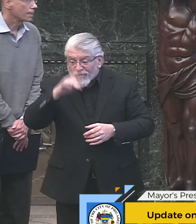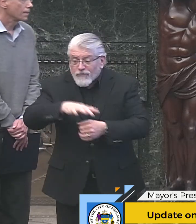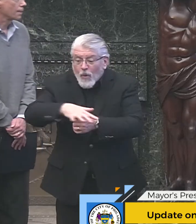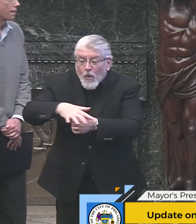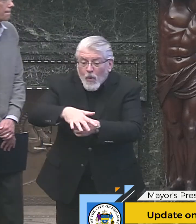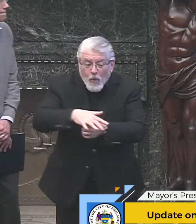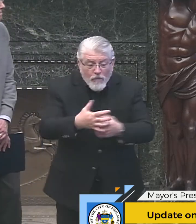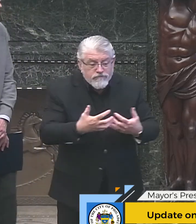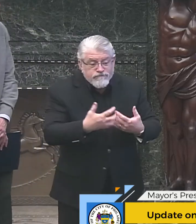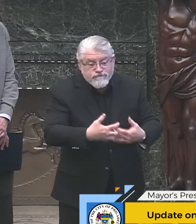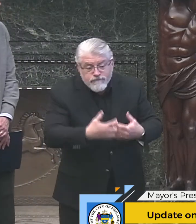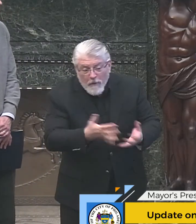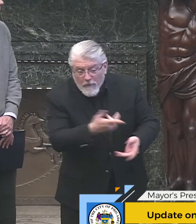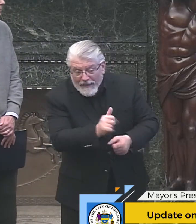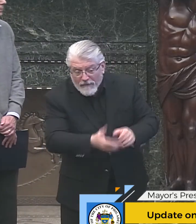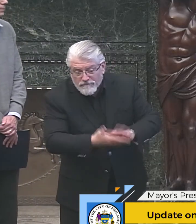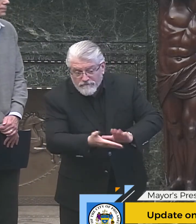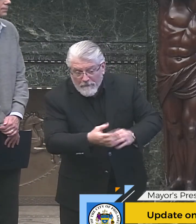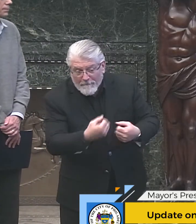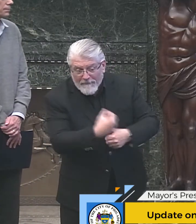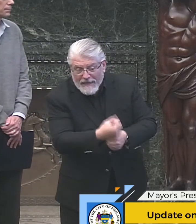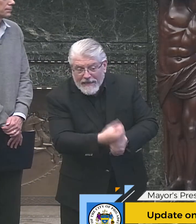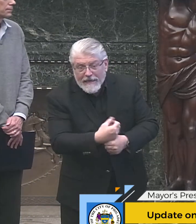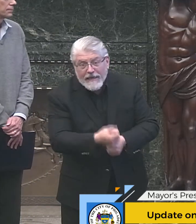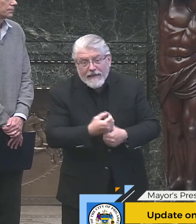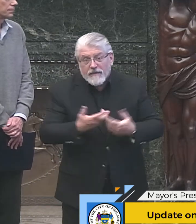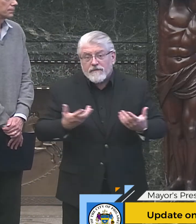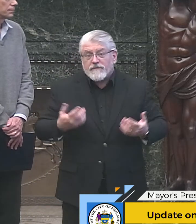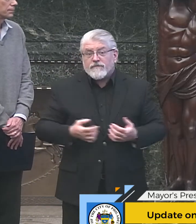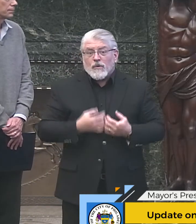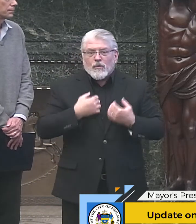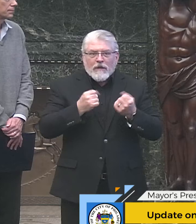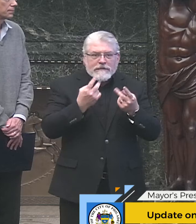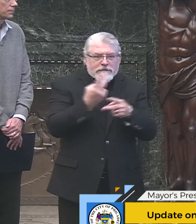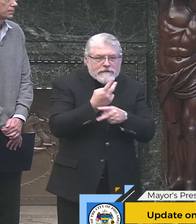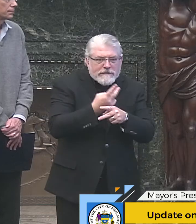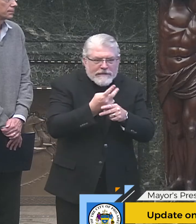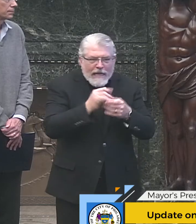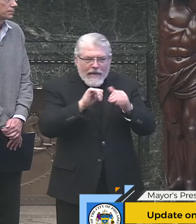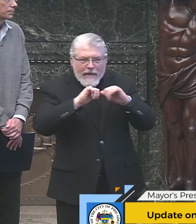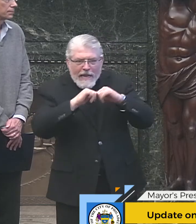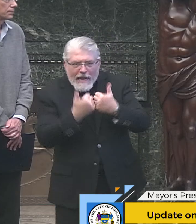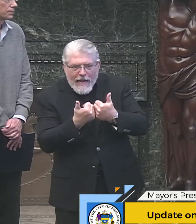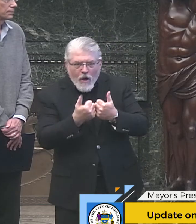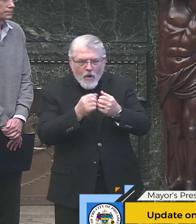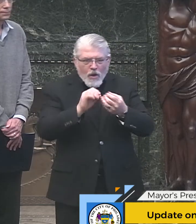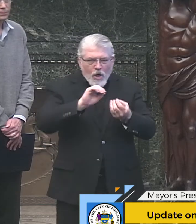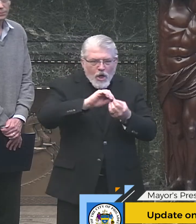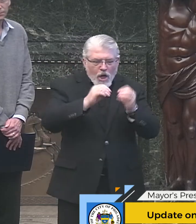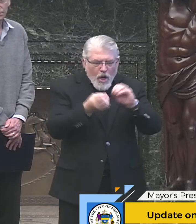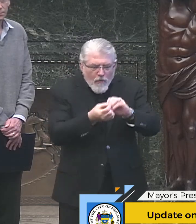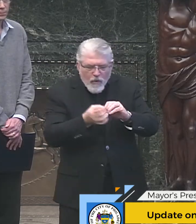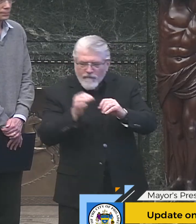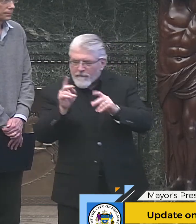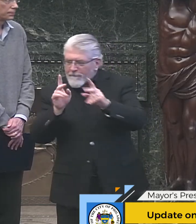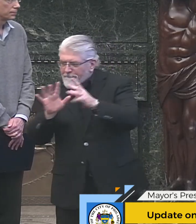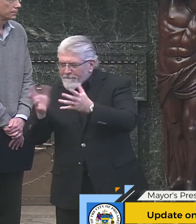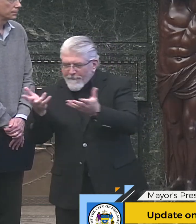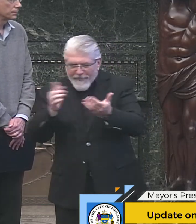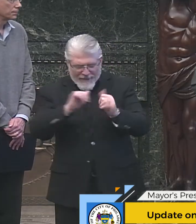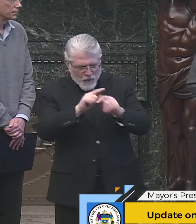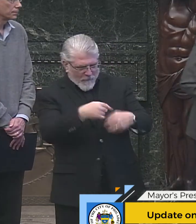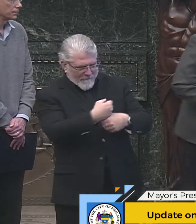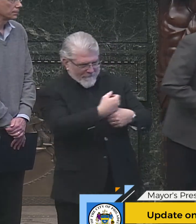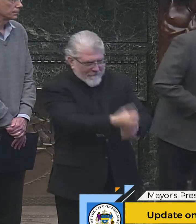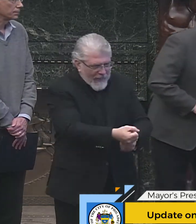mask and see what manufacturing opportunities are available to produce them locally. We don't have an answer for you yet. And I think